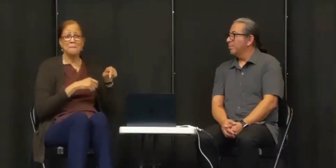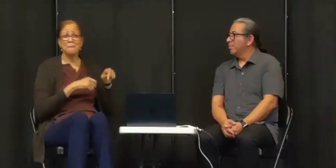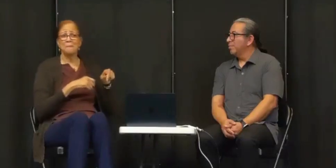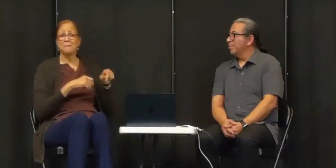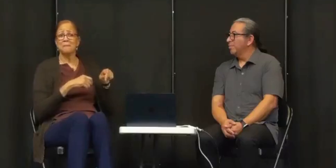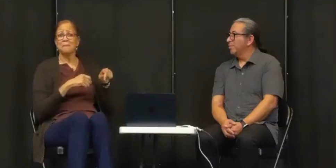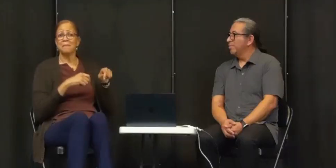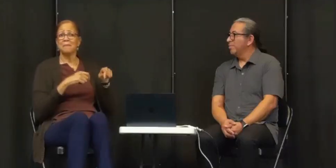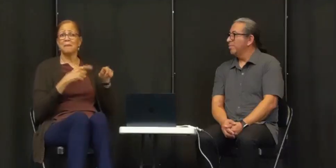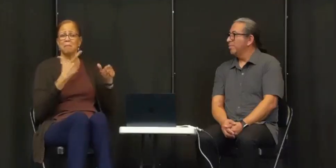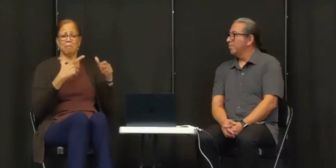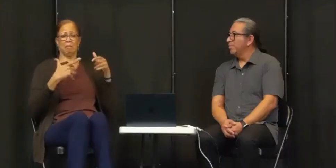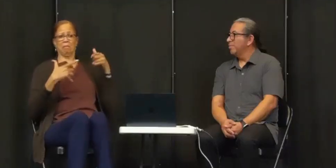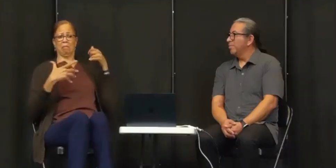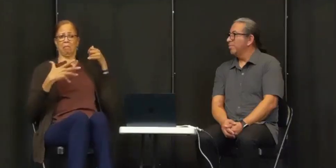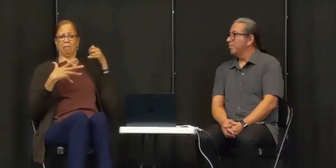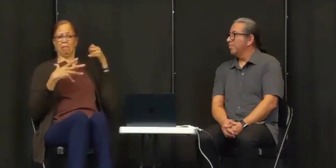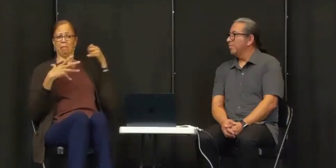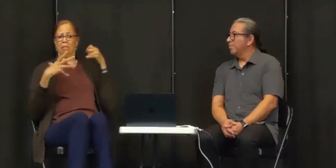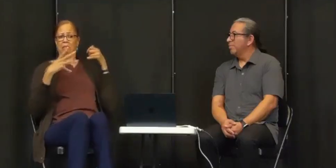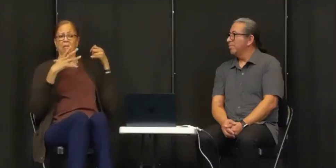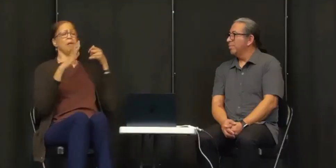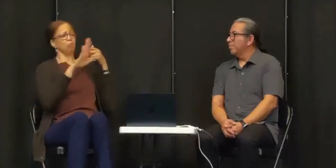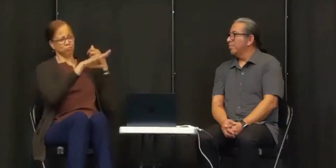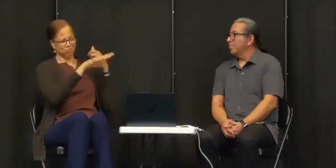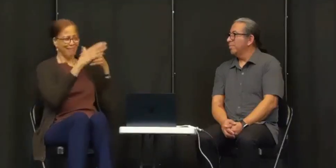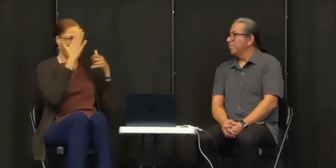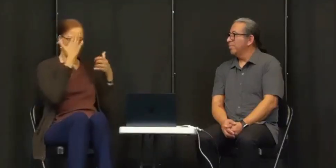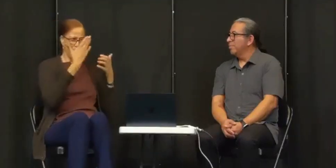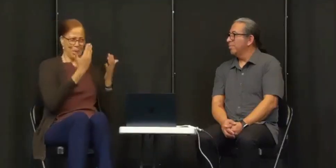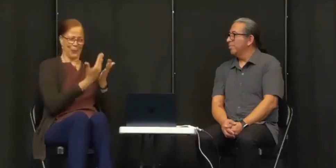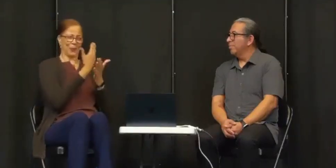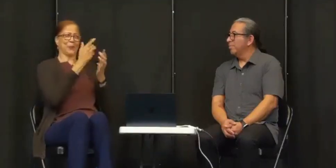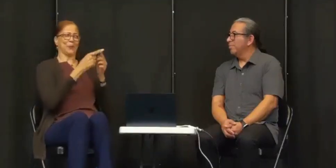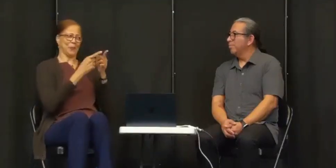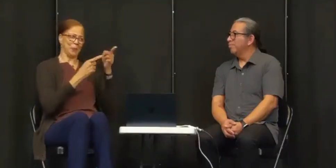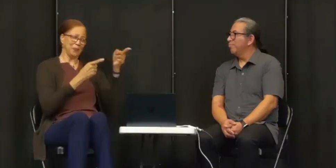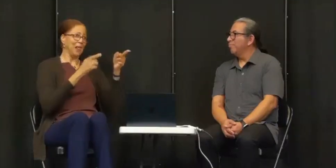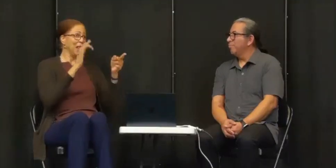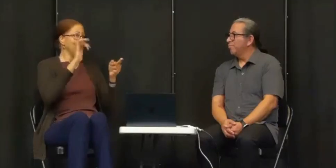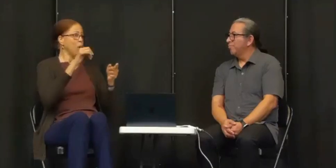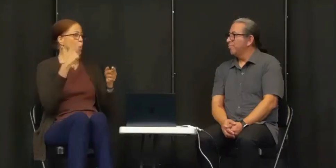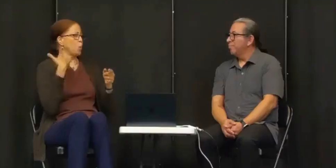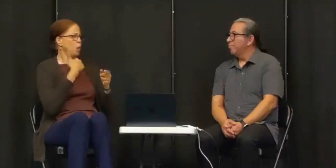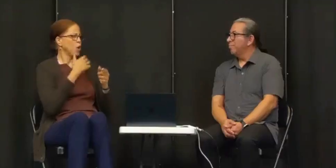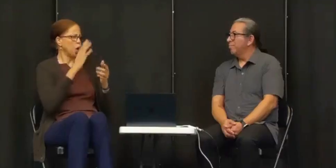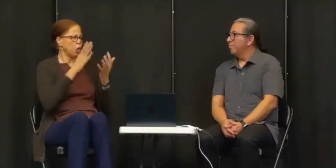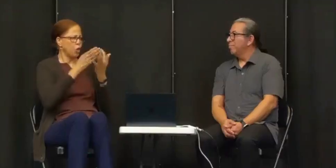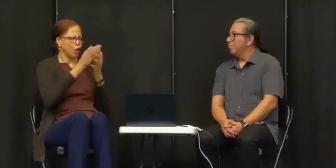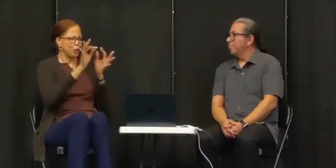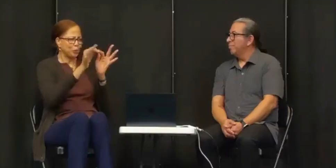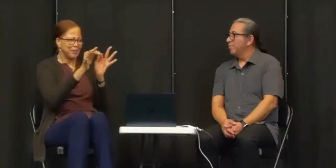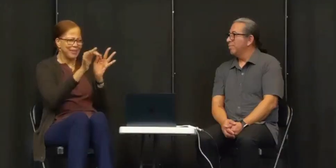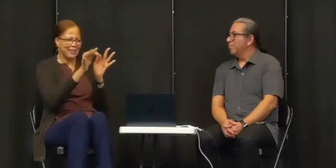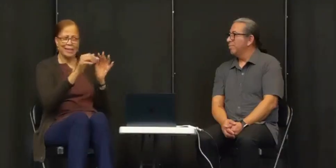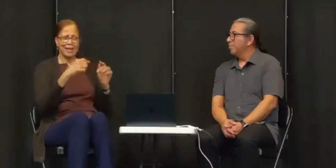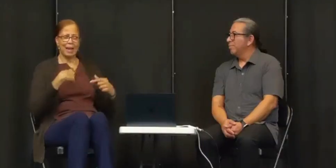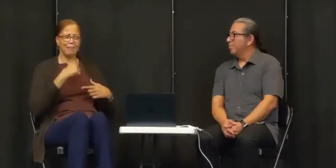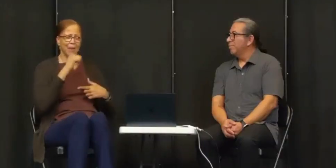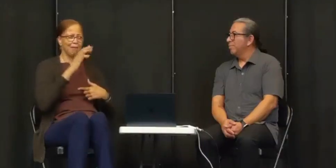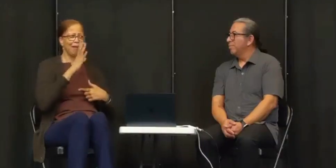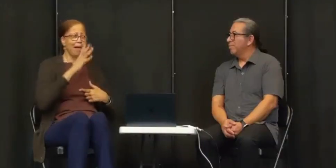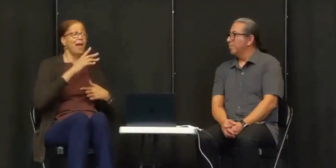like, hey, I want to catch up before then. Do you have time? So we don't feel this awkwardness. I know it'll be a little awkward talking to